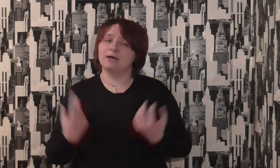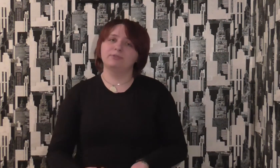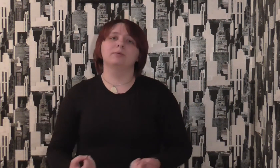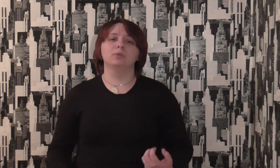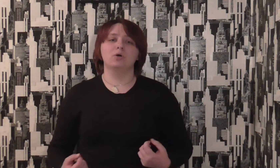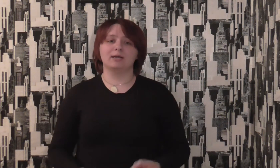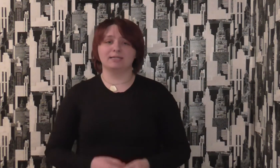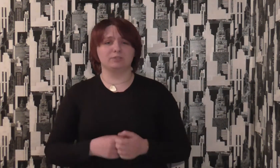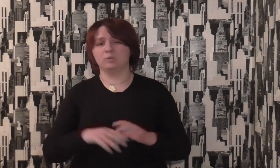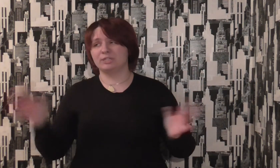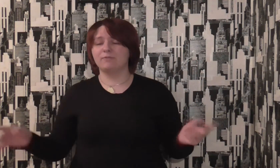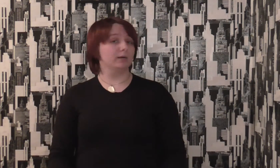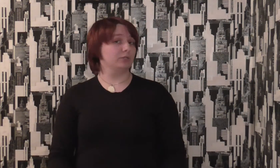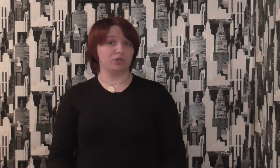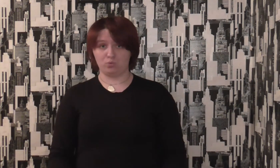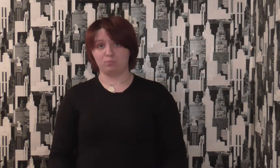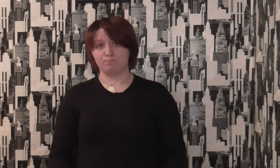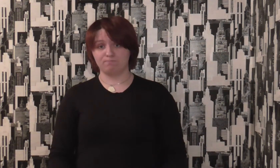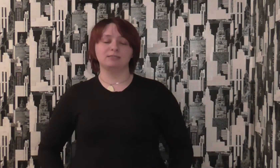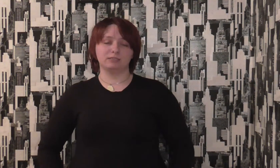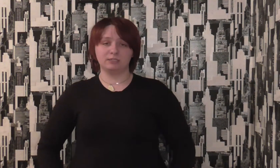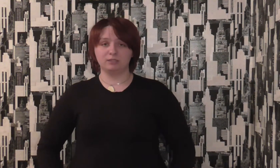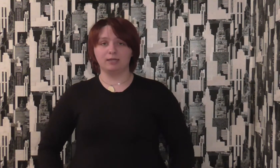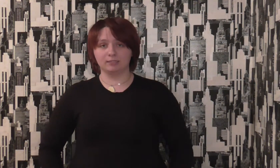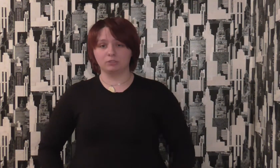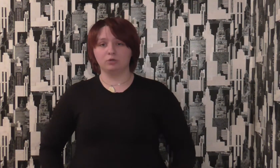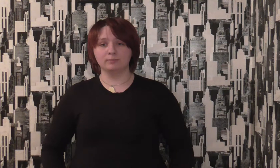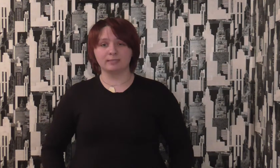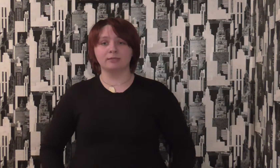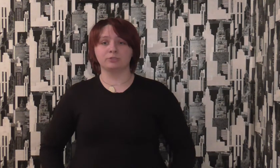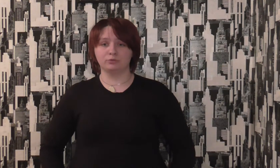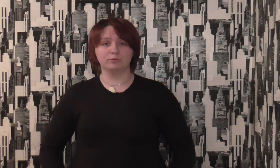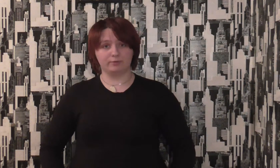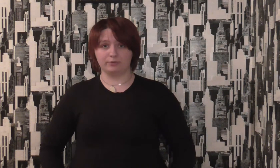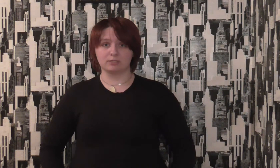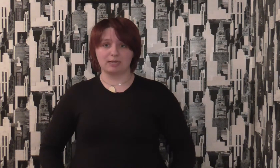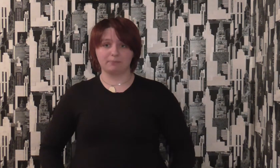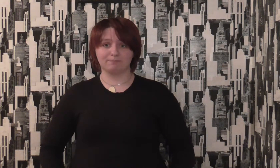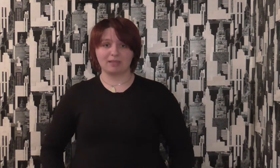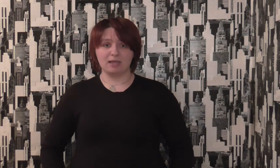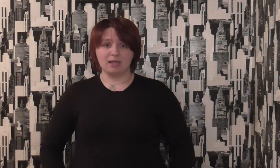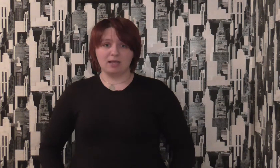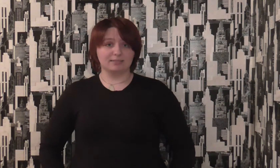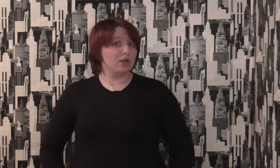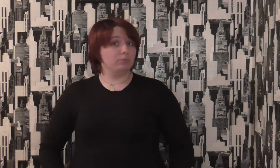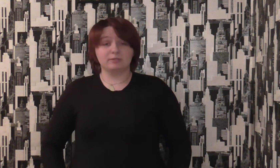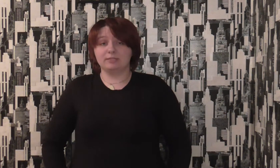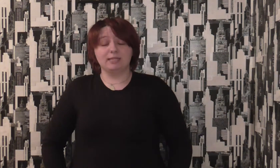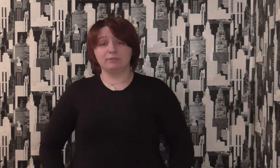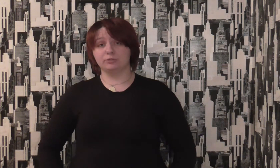love their blog and whatever. But no, I sit still and hope they do the first step. They obviously never do